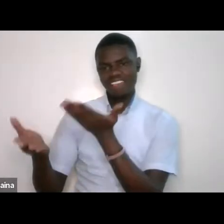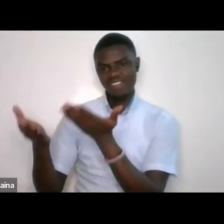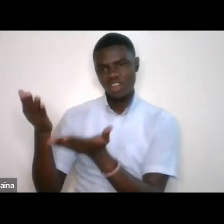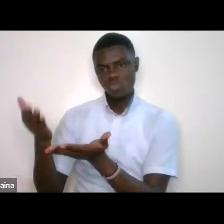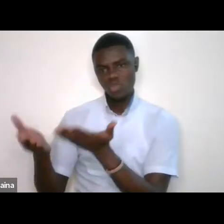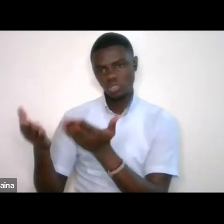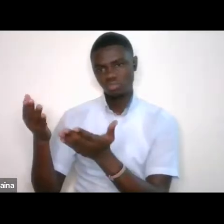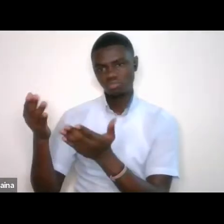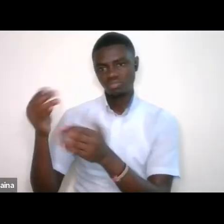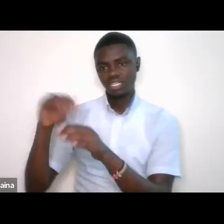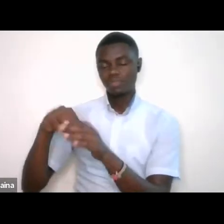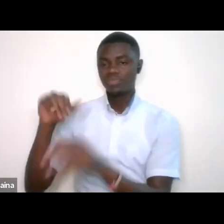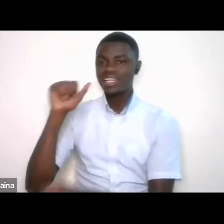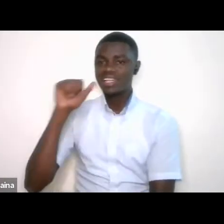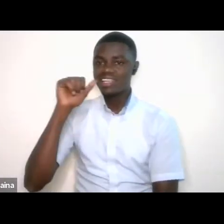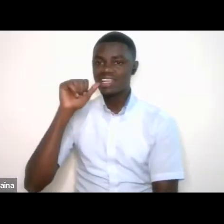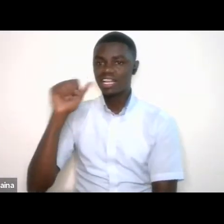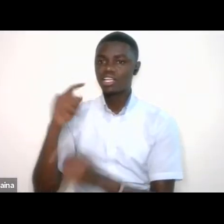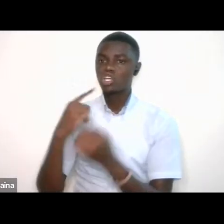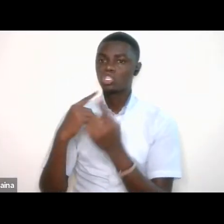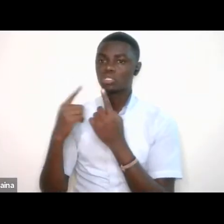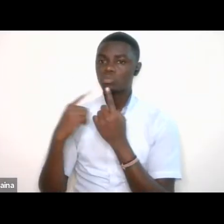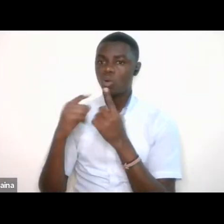England, spoke about